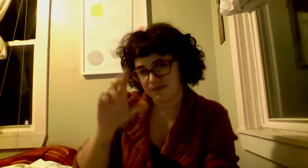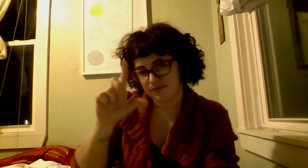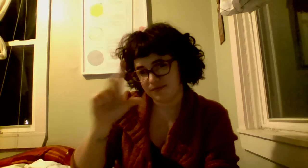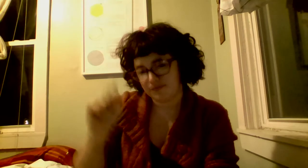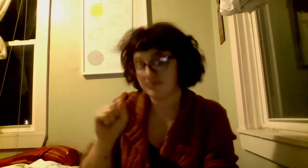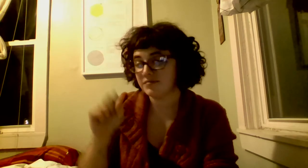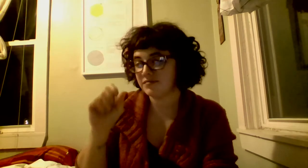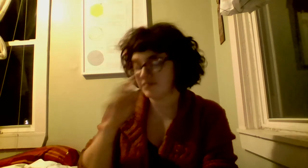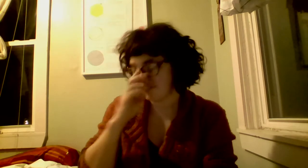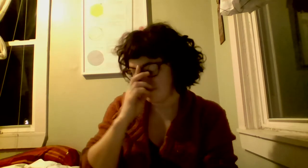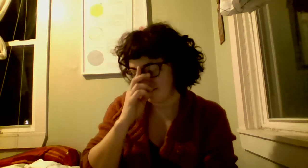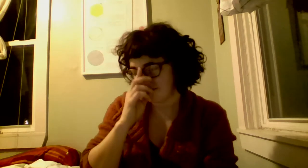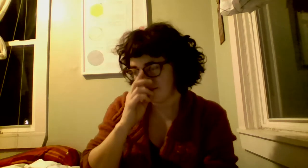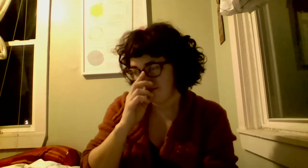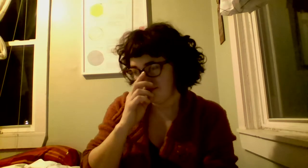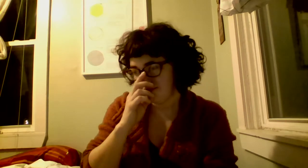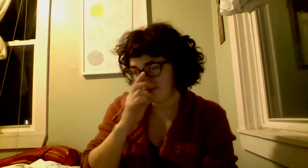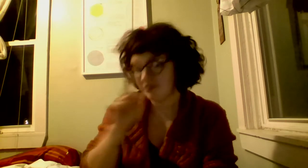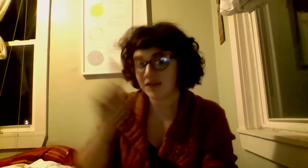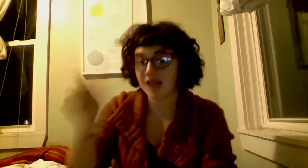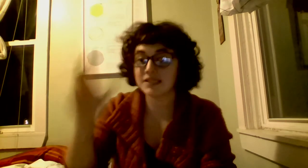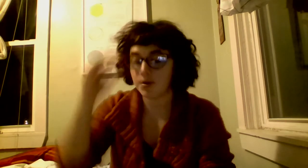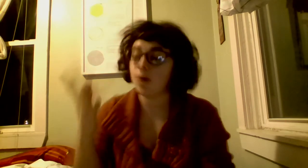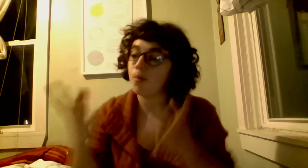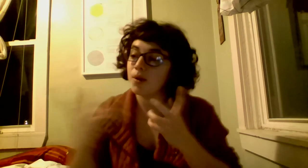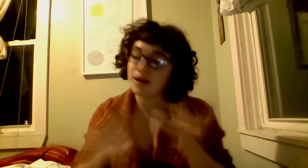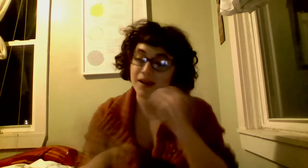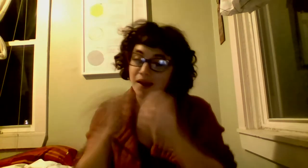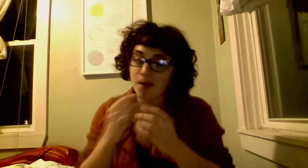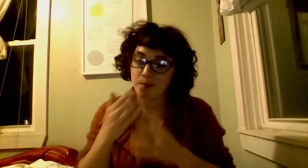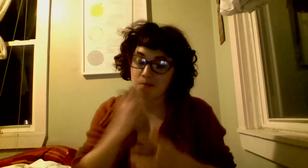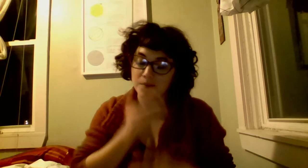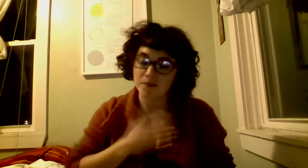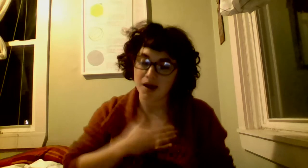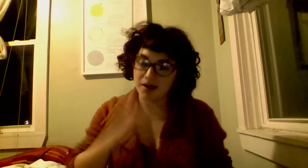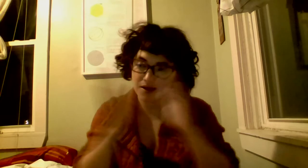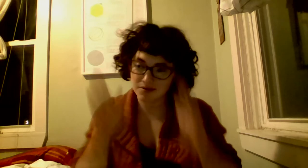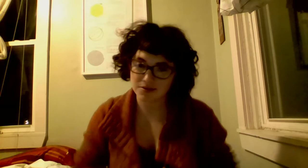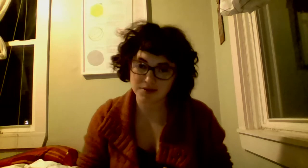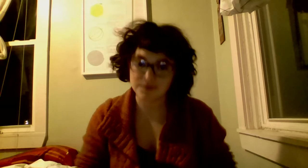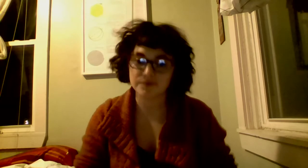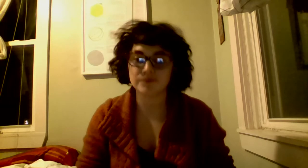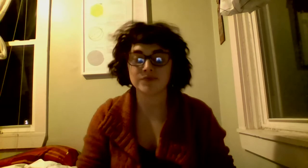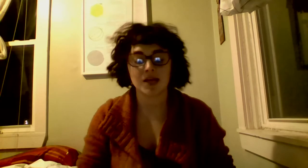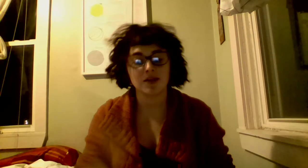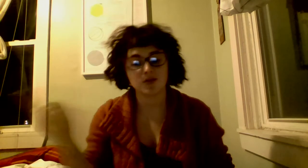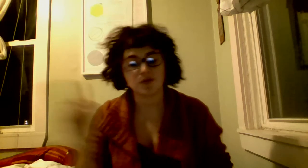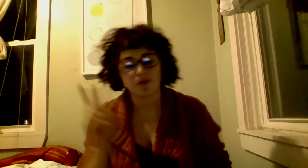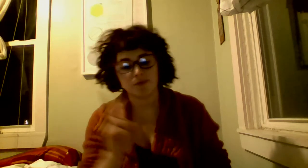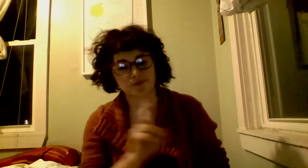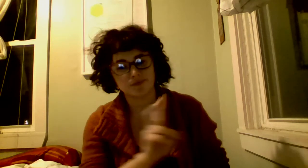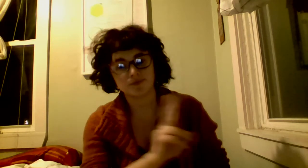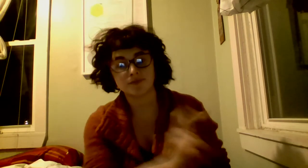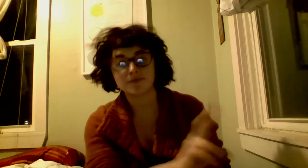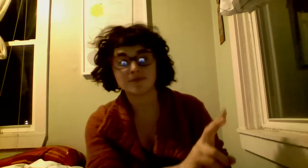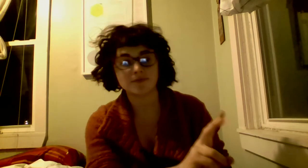off they went through the woods until they got to the mountain in the blue where the troll lived. And they went inside, and the troll said, "Now I would like a